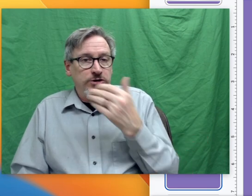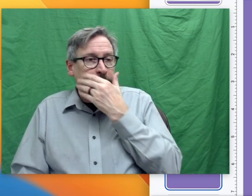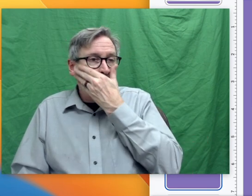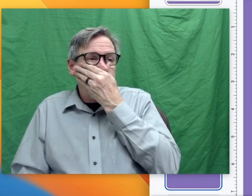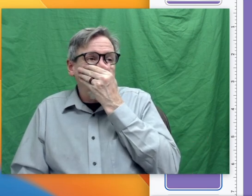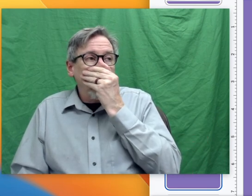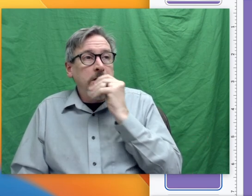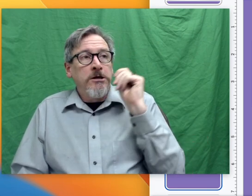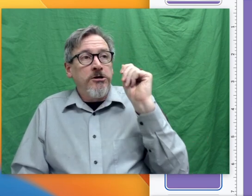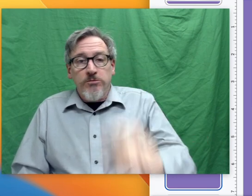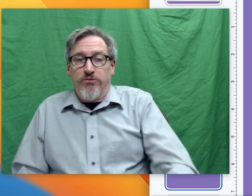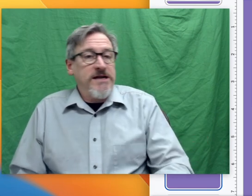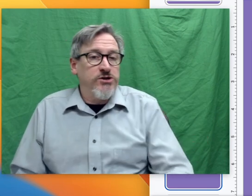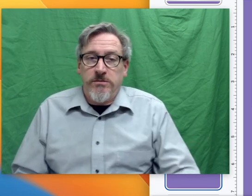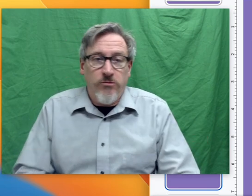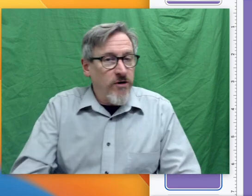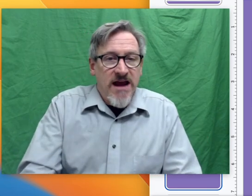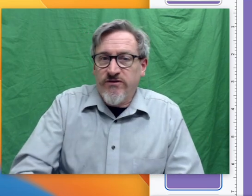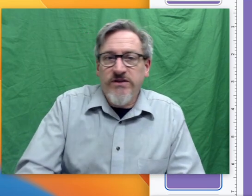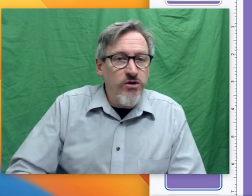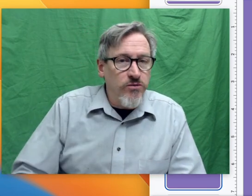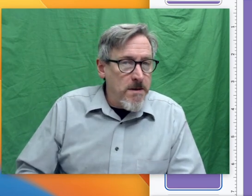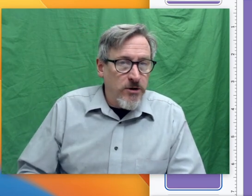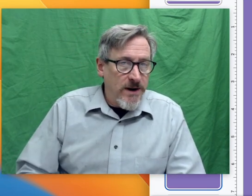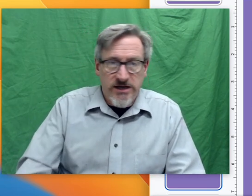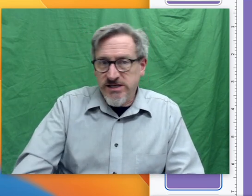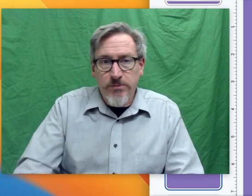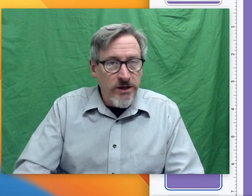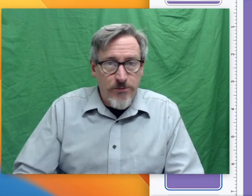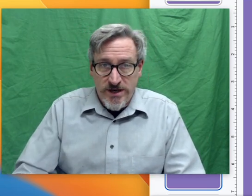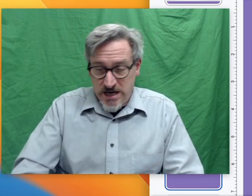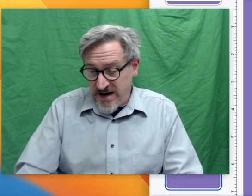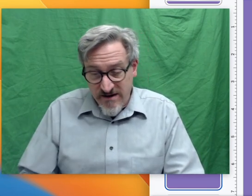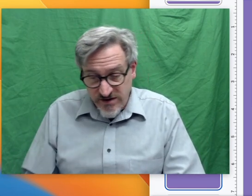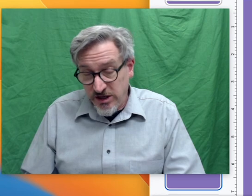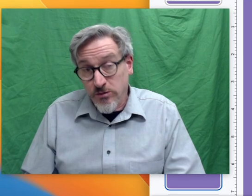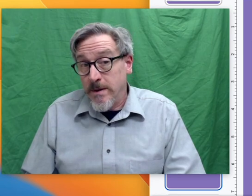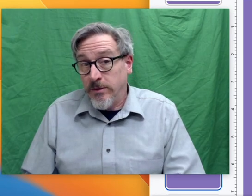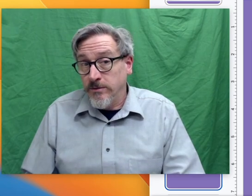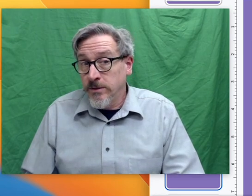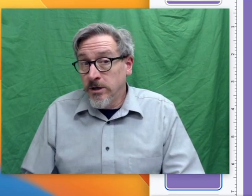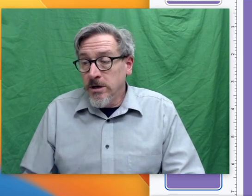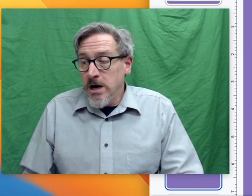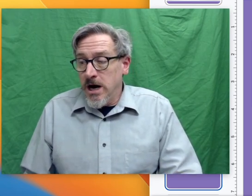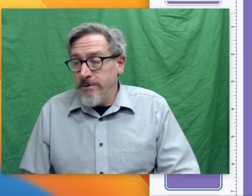trip, brainstorm, write everything you remember about it, some bullet point about everything you remember.